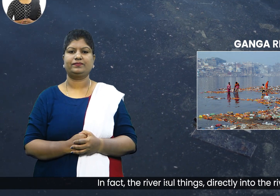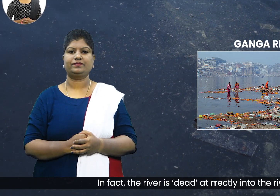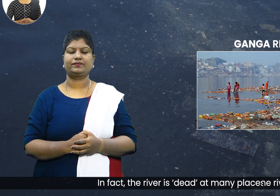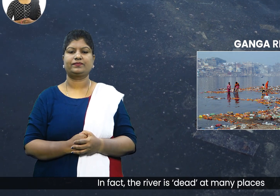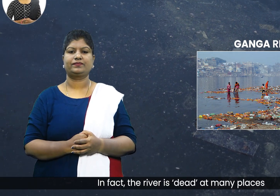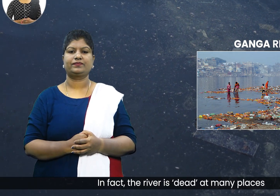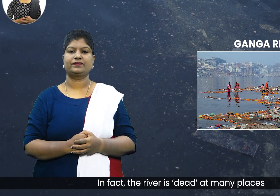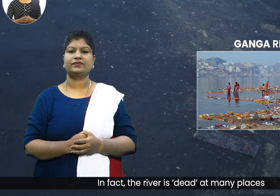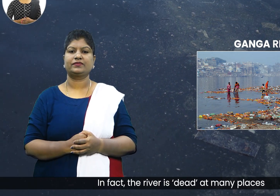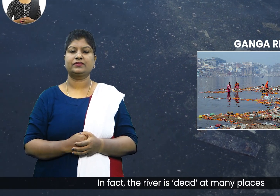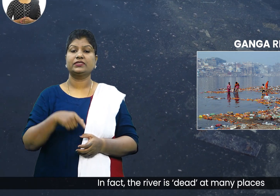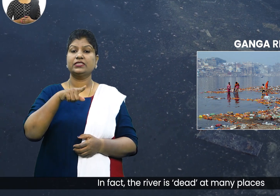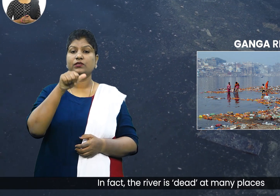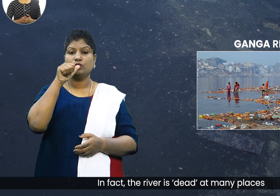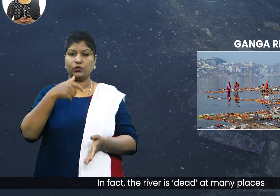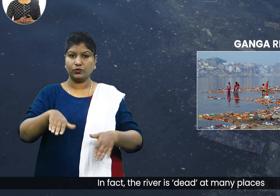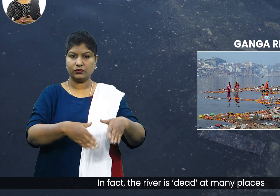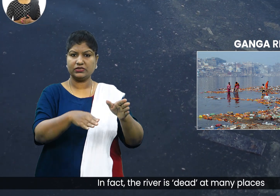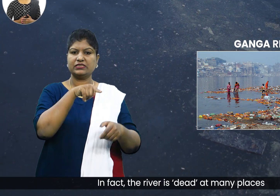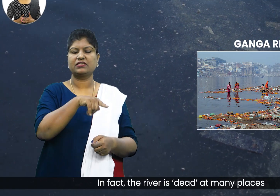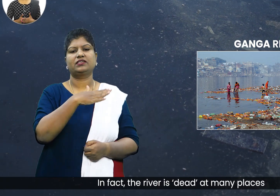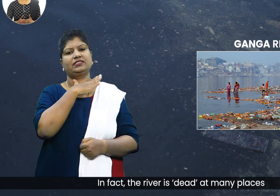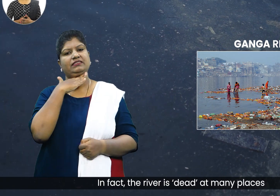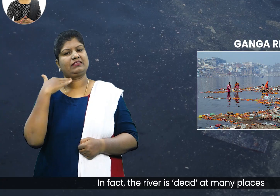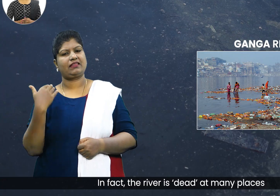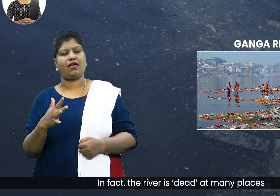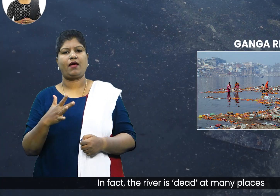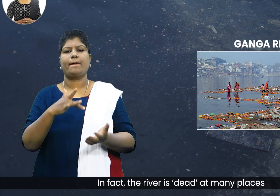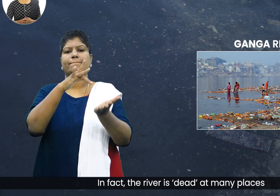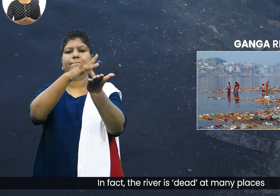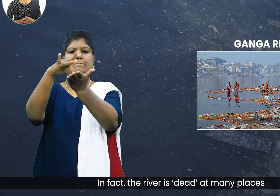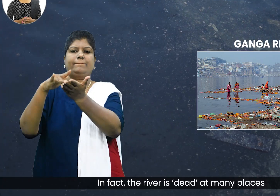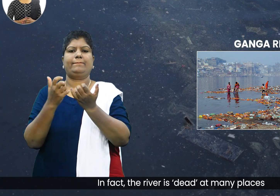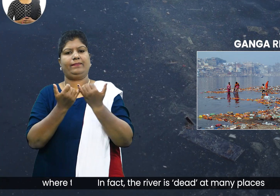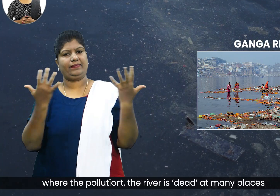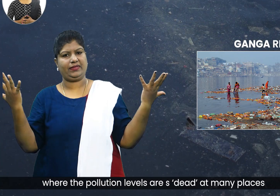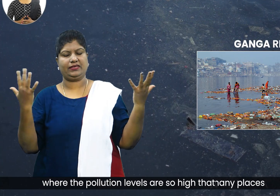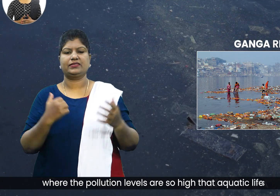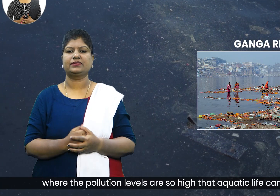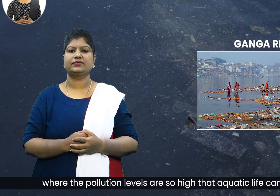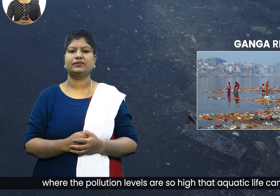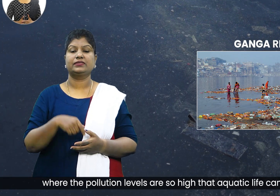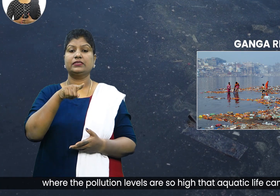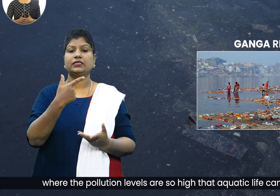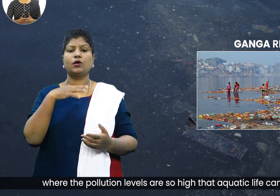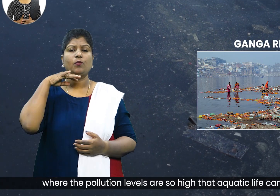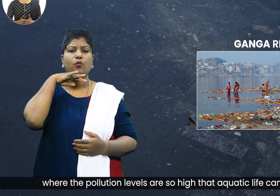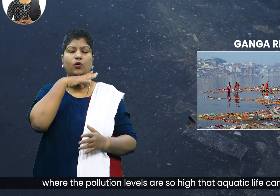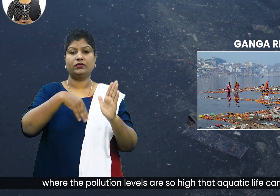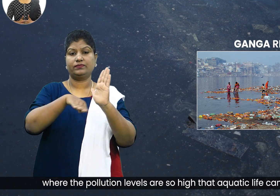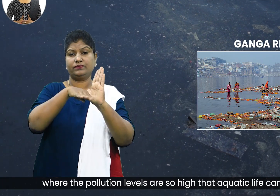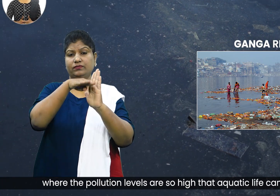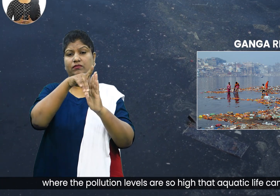In fact, the river is dead at many places where the pollution levels are